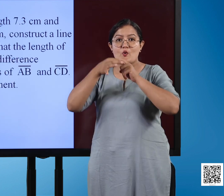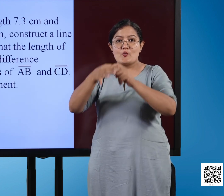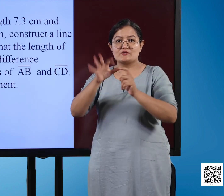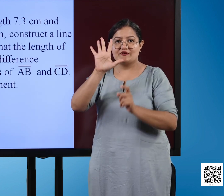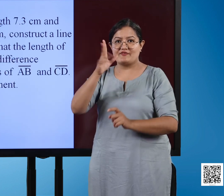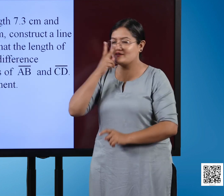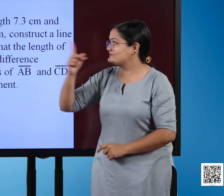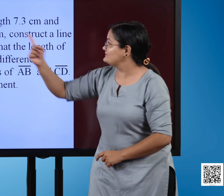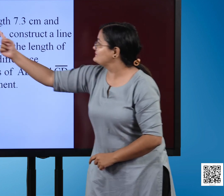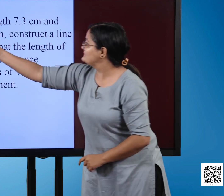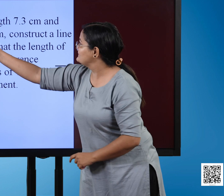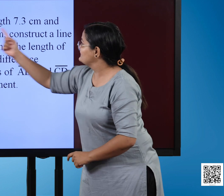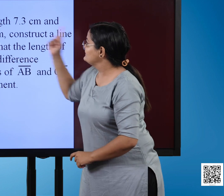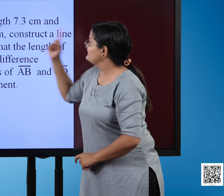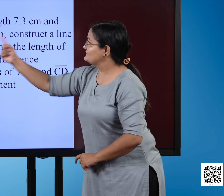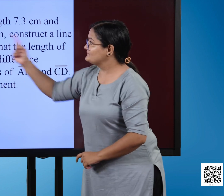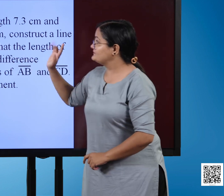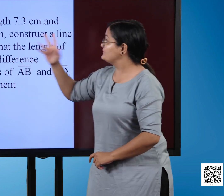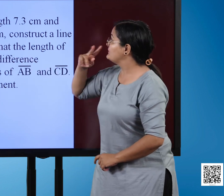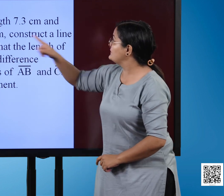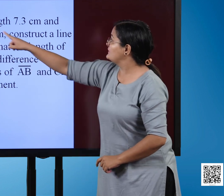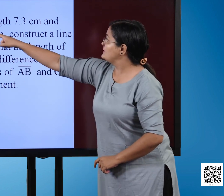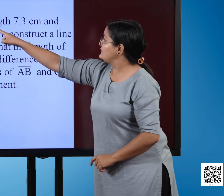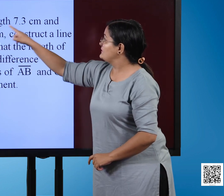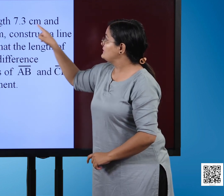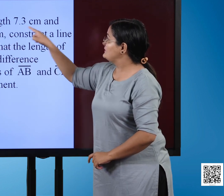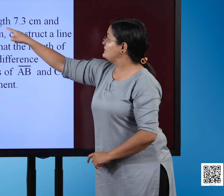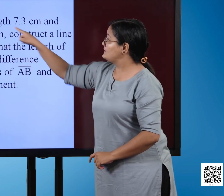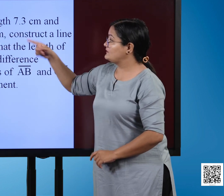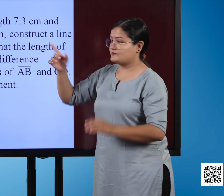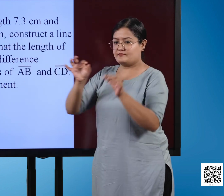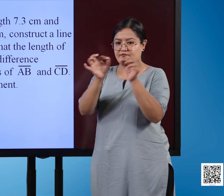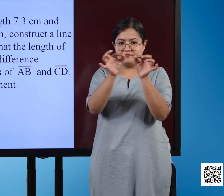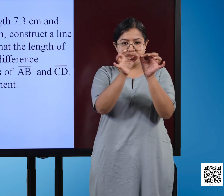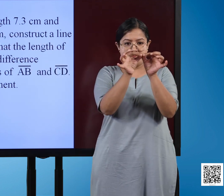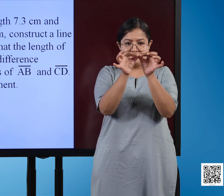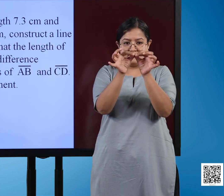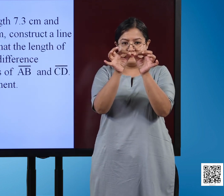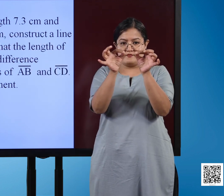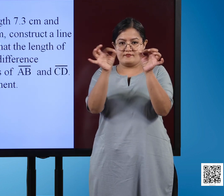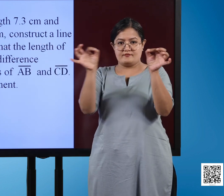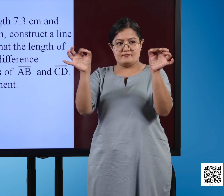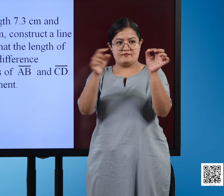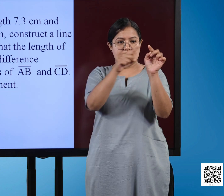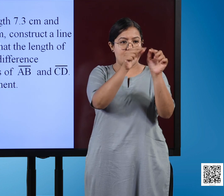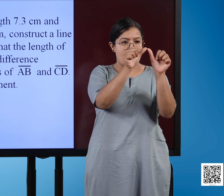5. Given segment AB of length 7.3 centimeters and segment CD of length